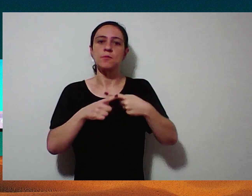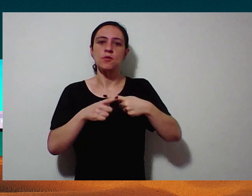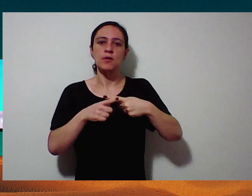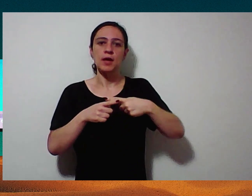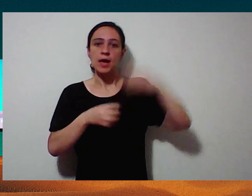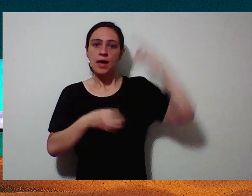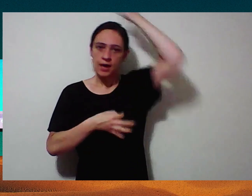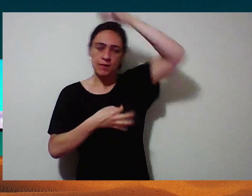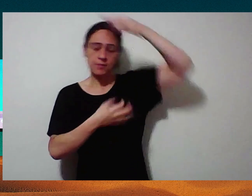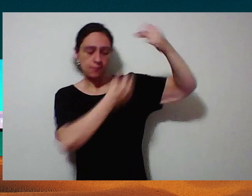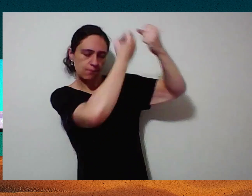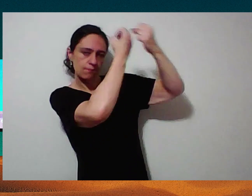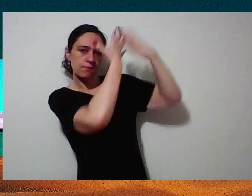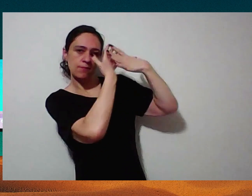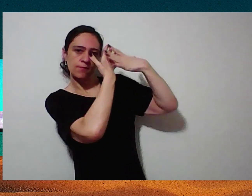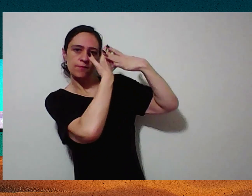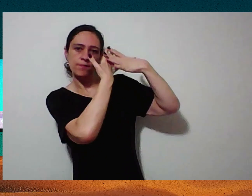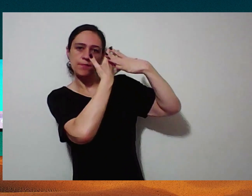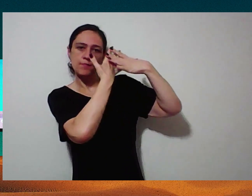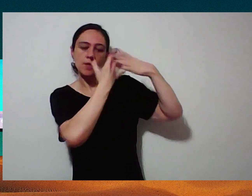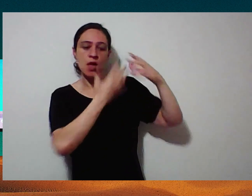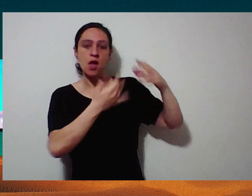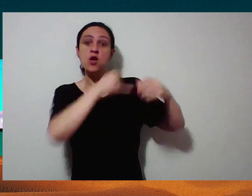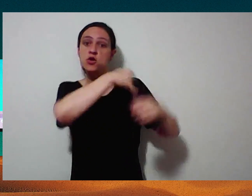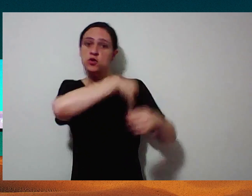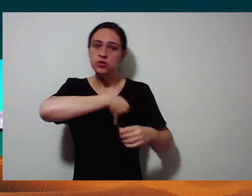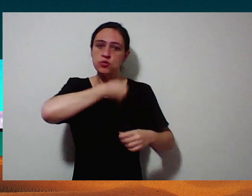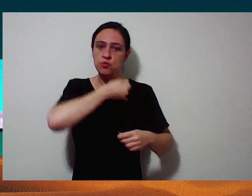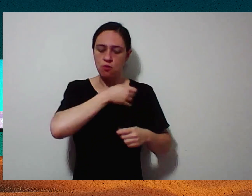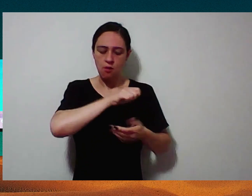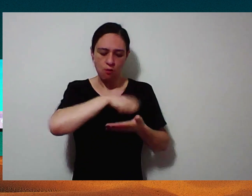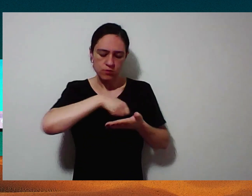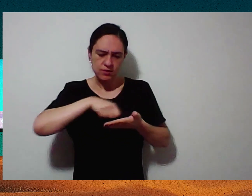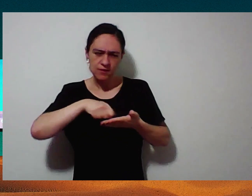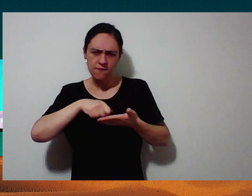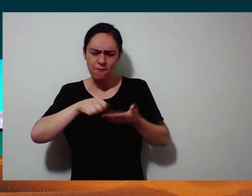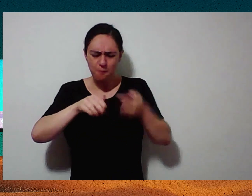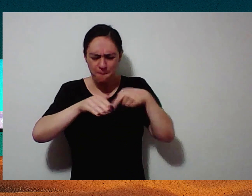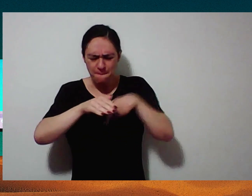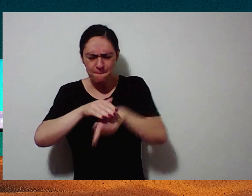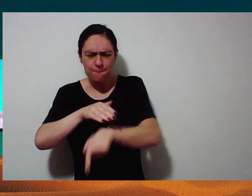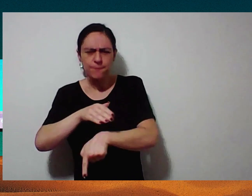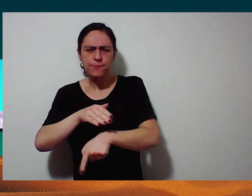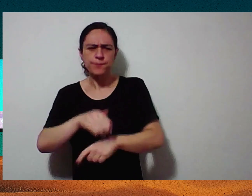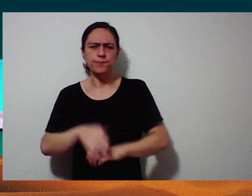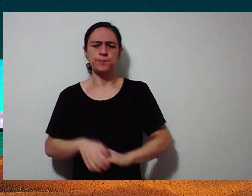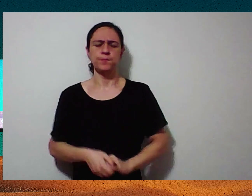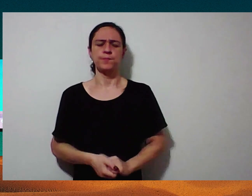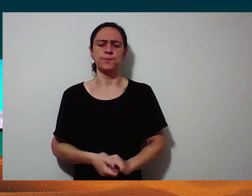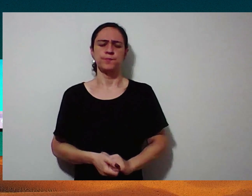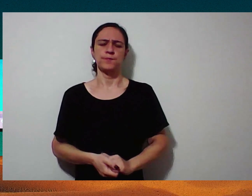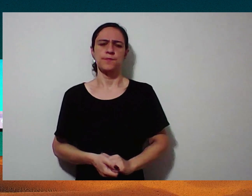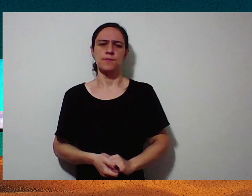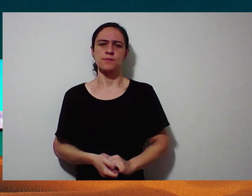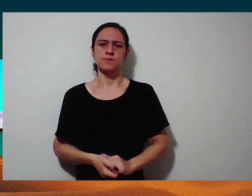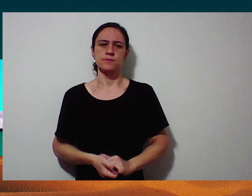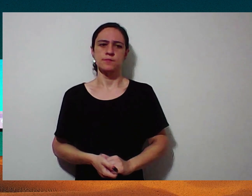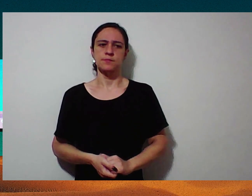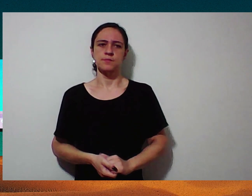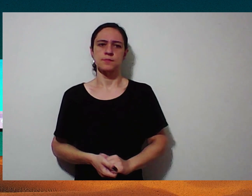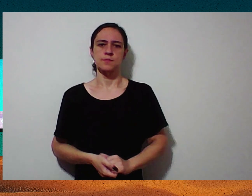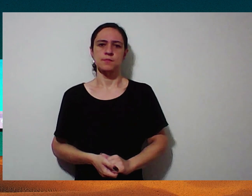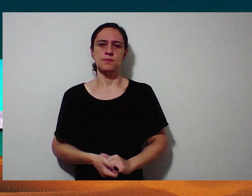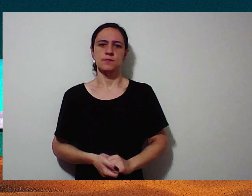os escritos de João são muito profundos. Thank God, we've been realizing through the revelation